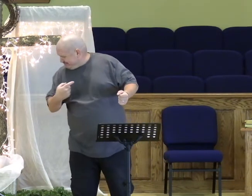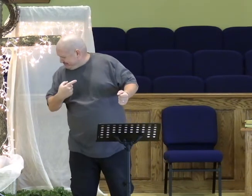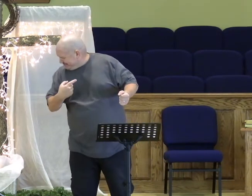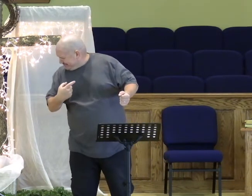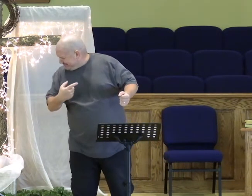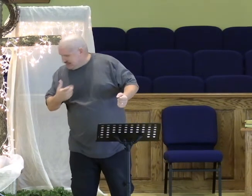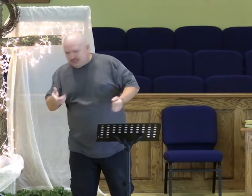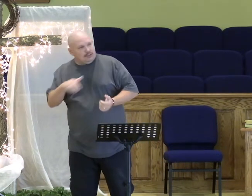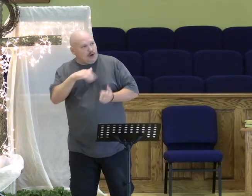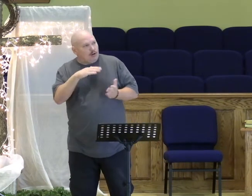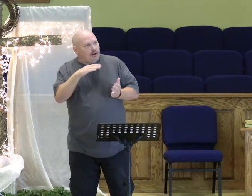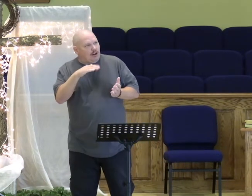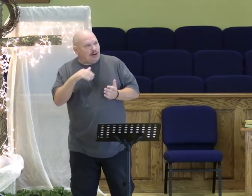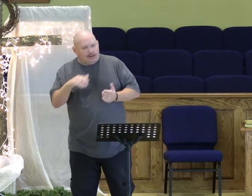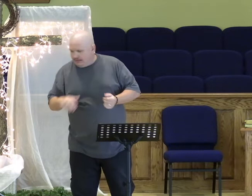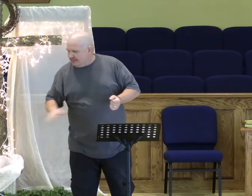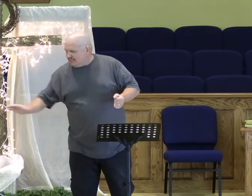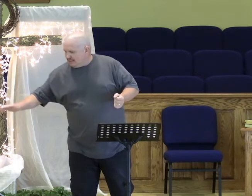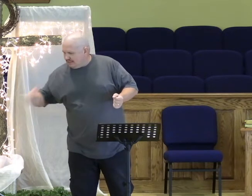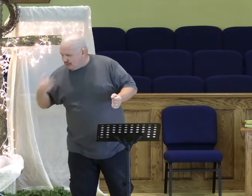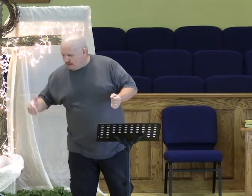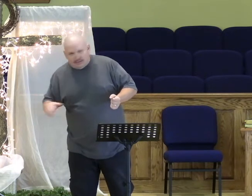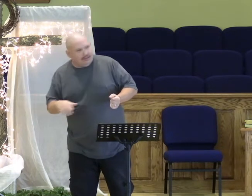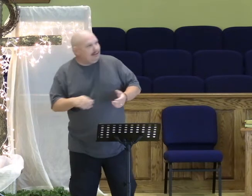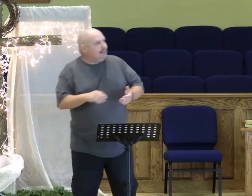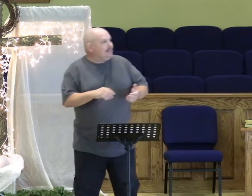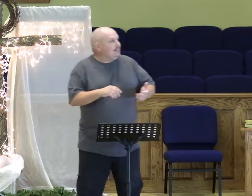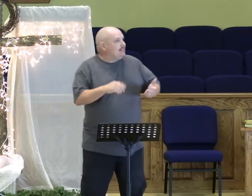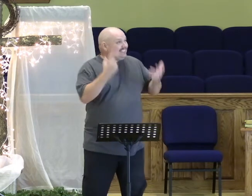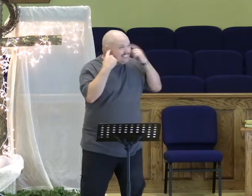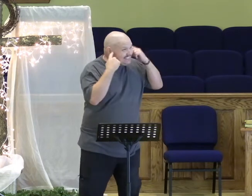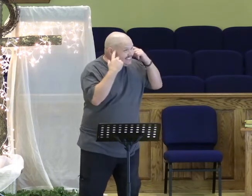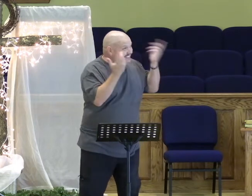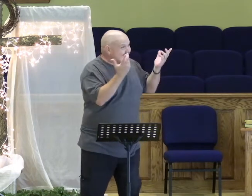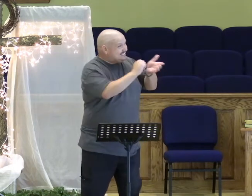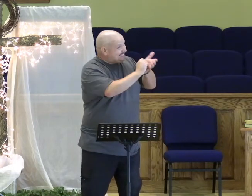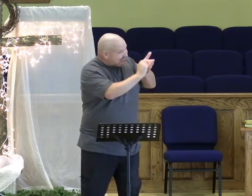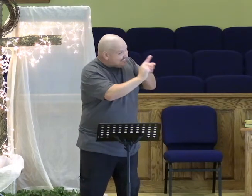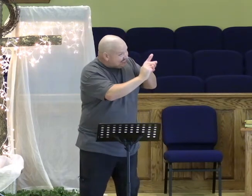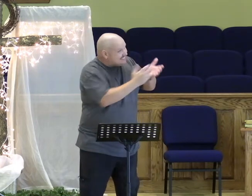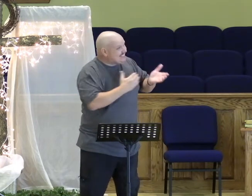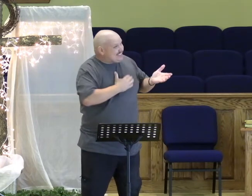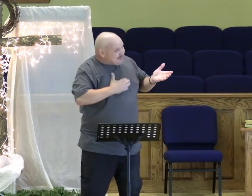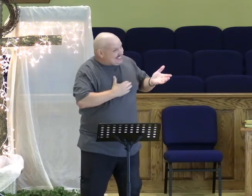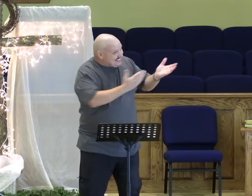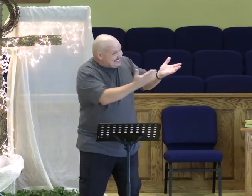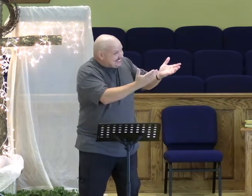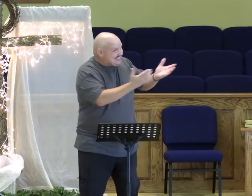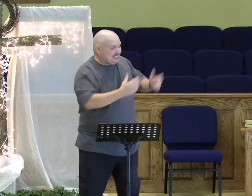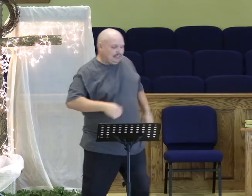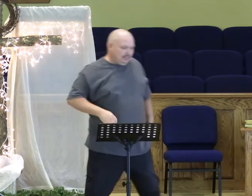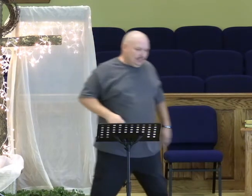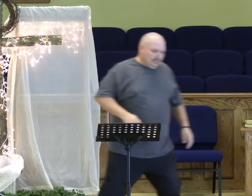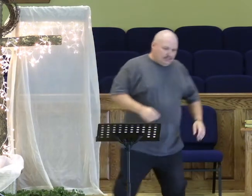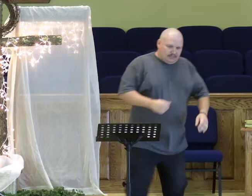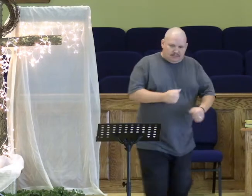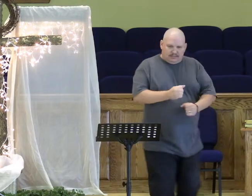And I look at my dog and say, and the dog starts barking. It's okay. Thanks, dog. Okay. I can't hear you, ma'am. I can't. Please write it